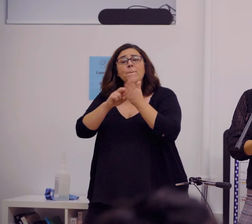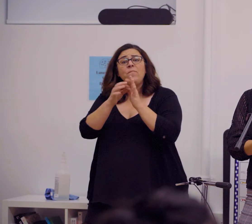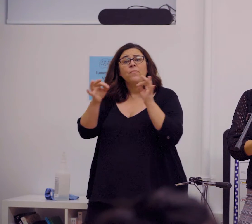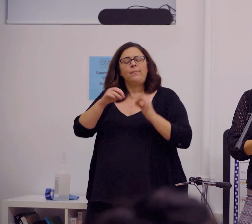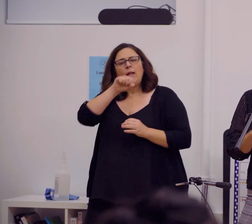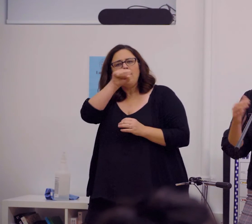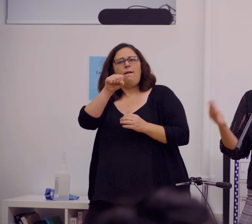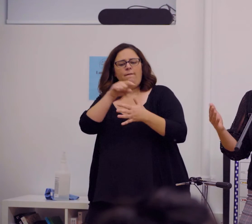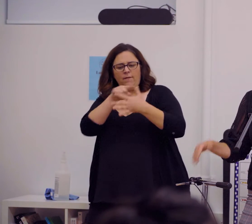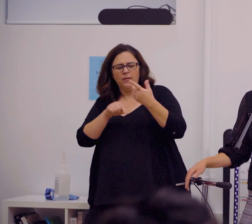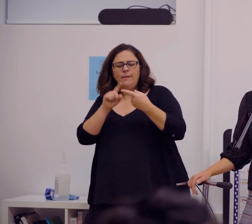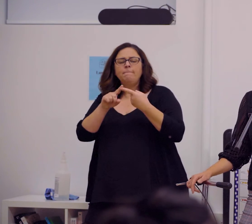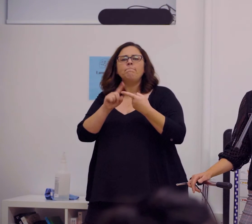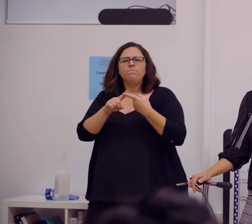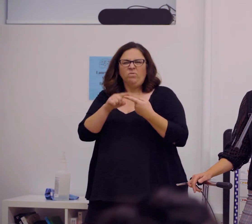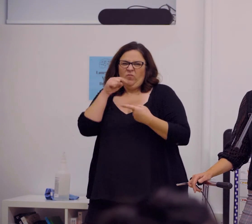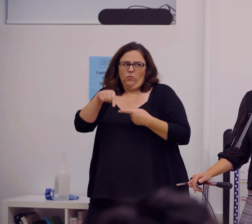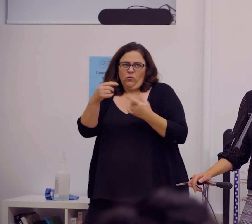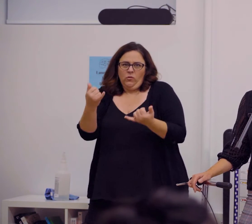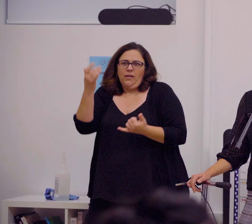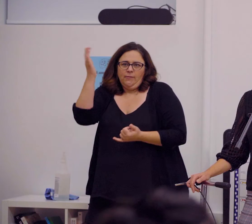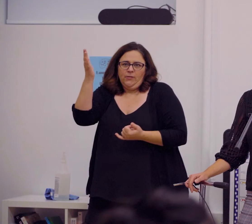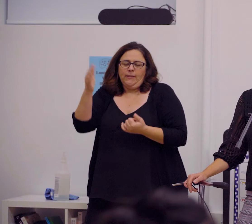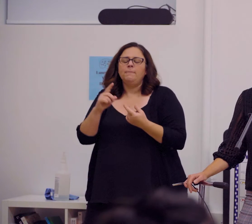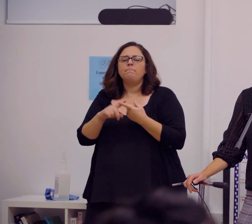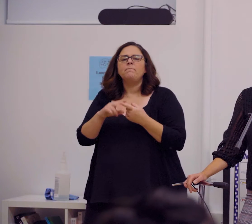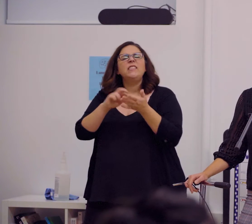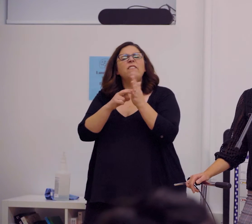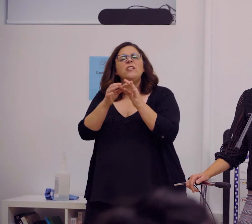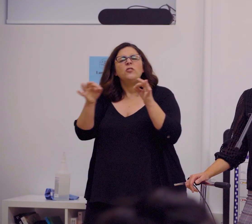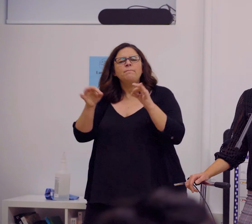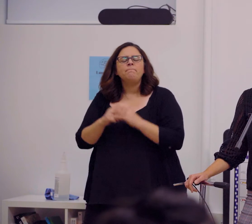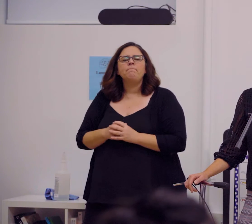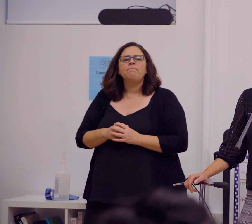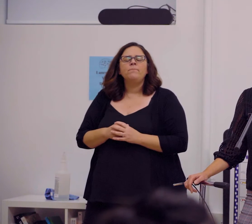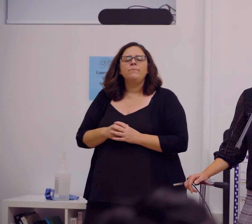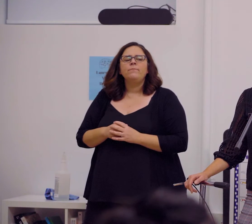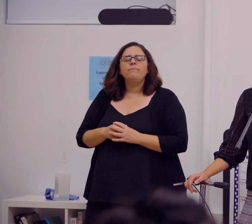most sense to me, particularly for this presentation, was that